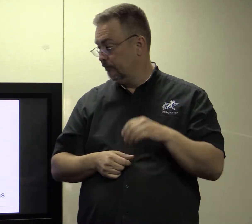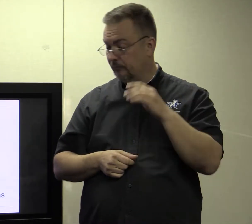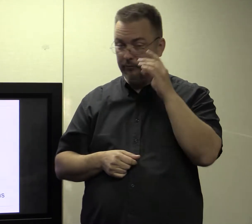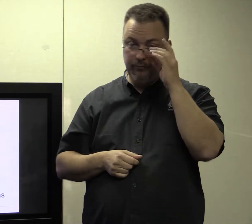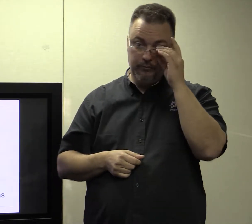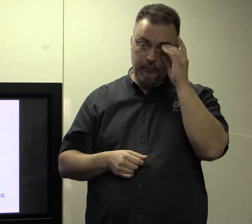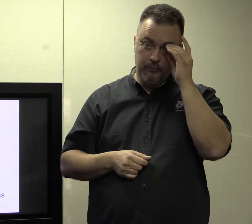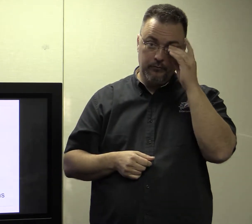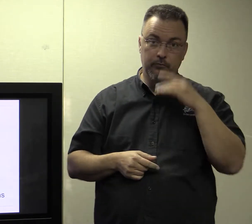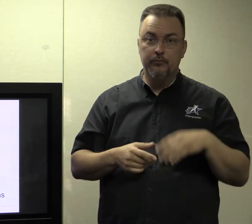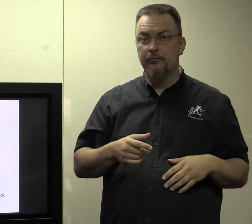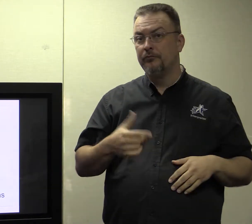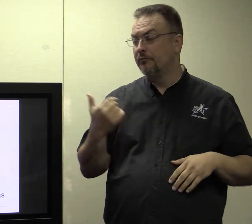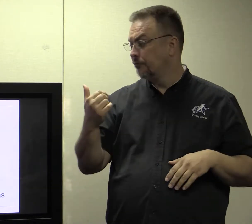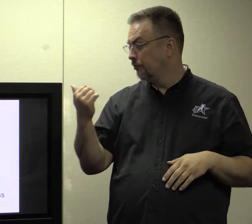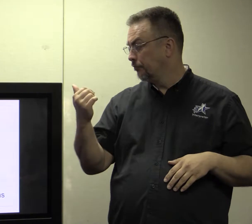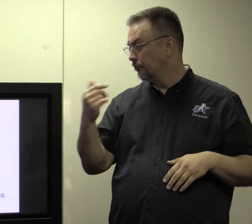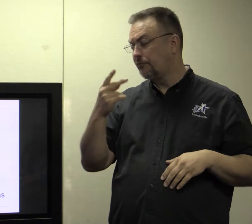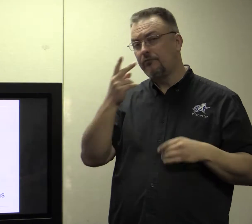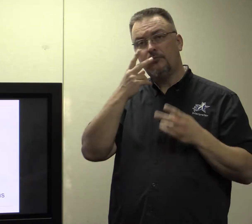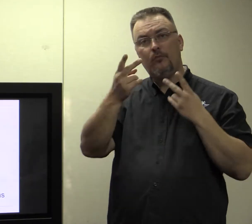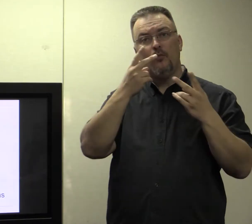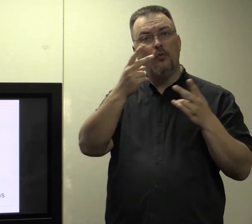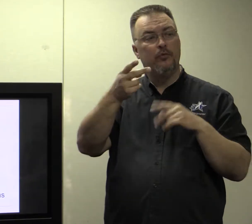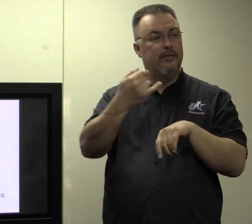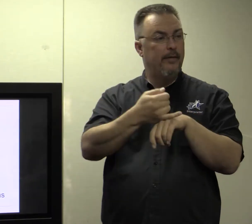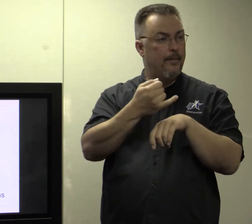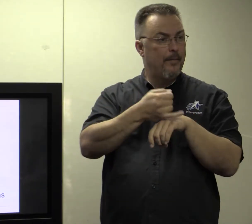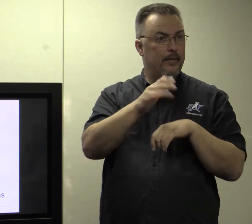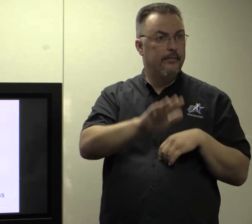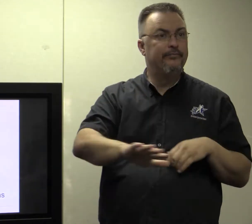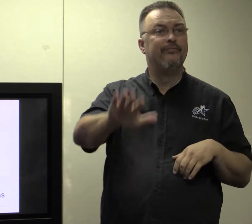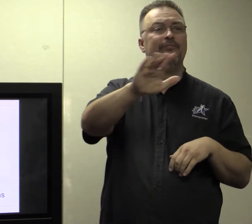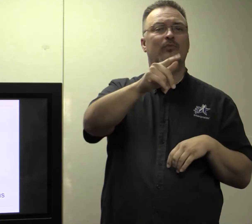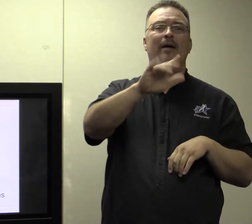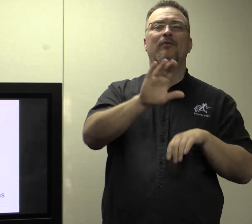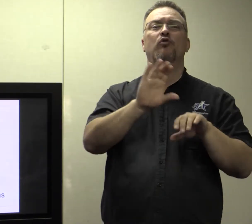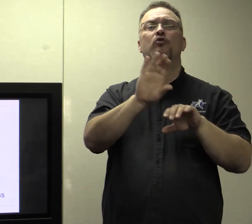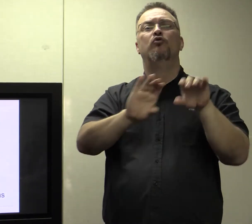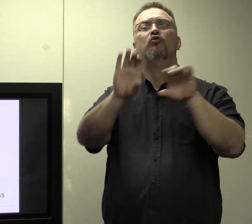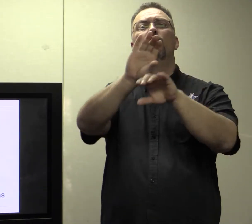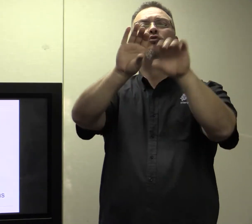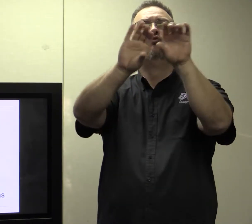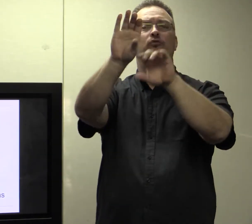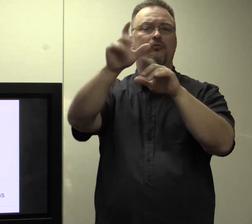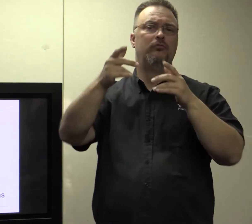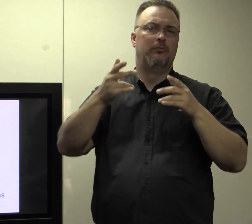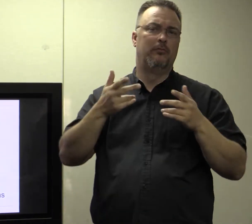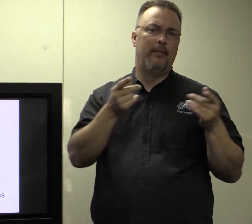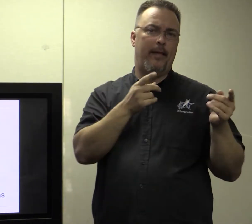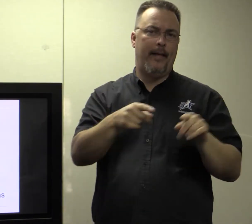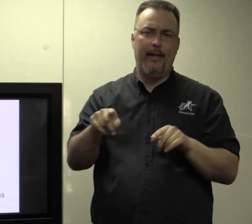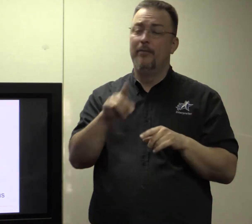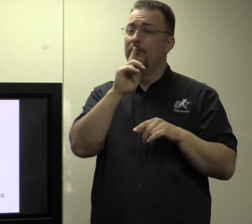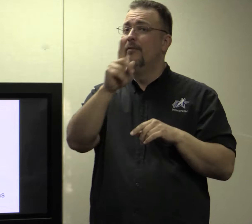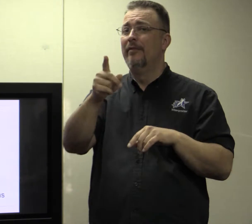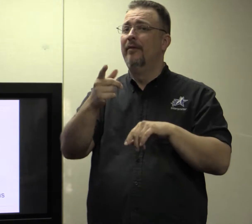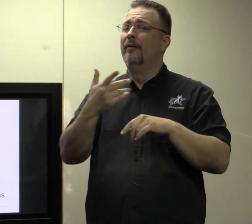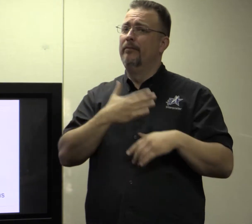As you'll notice, in certain areas in the campus, there's construction going on. Please be reminded,